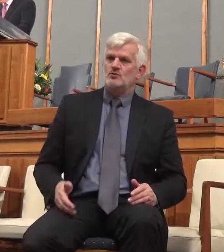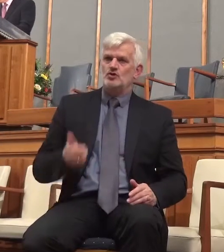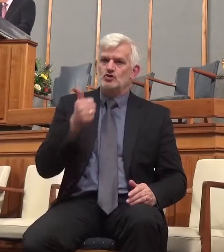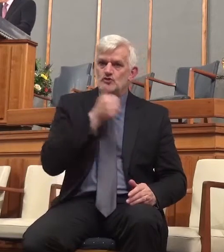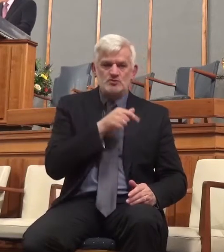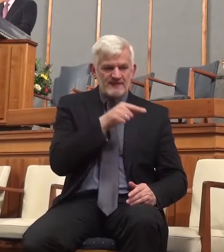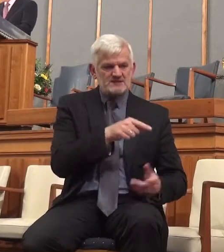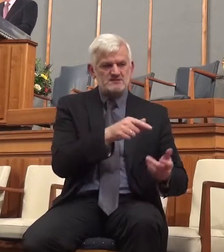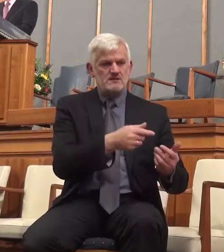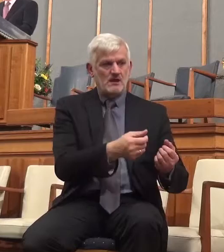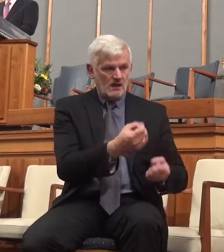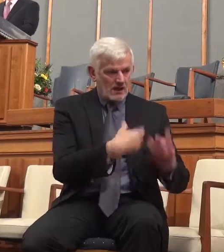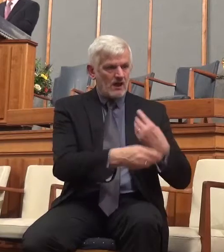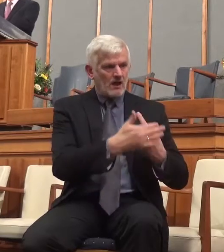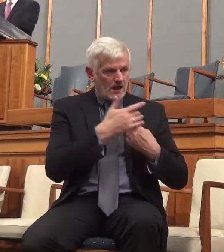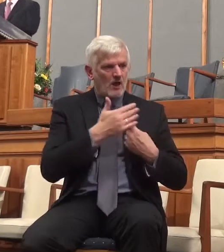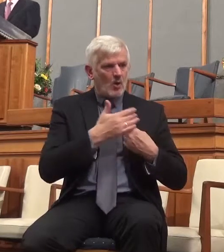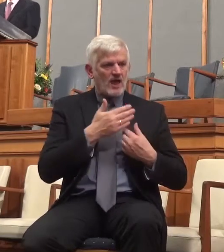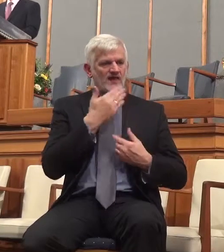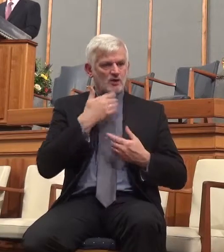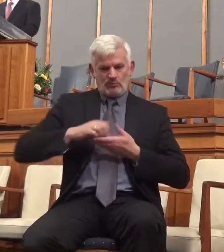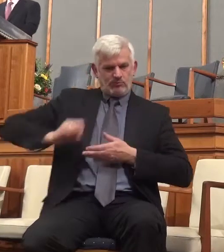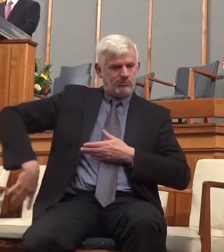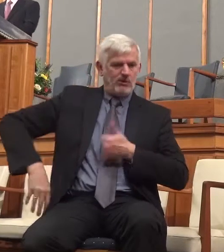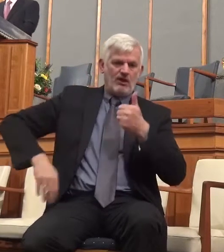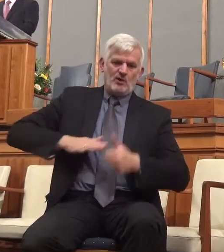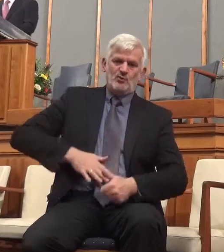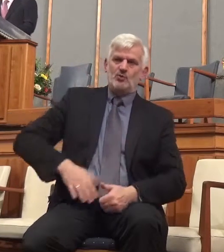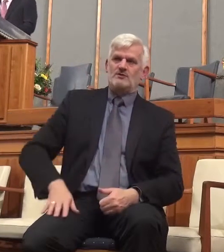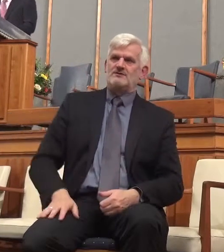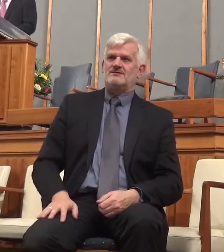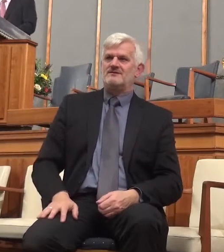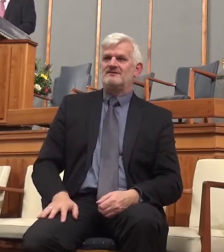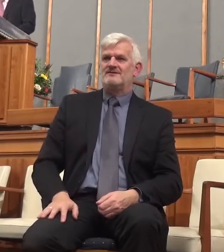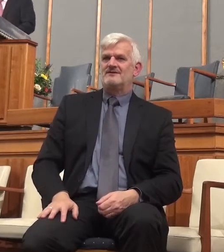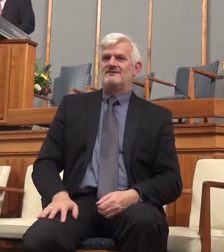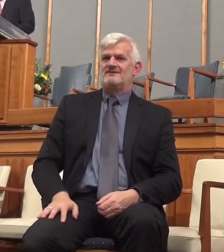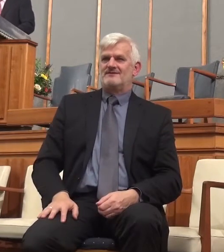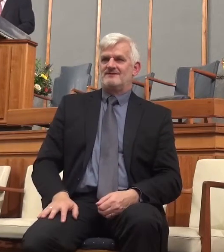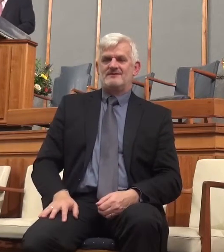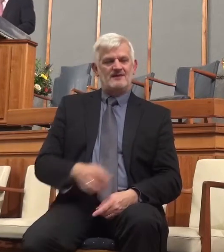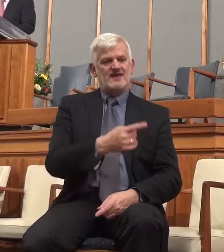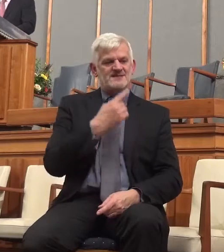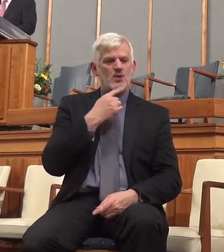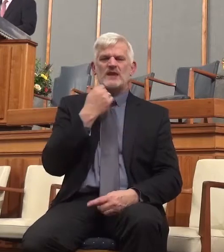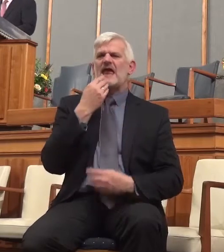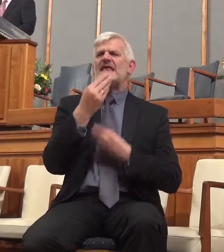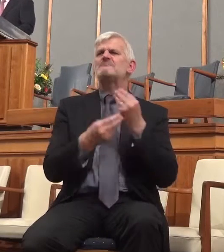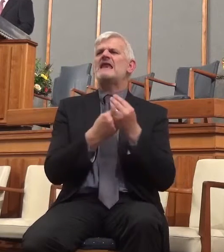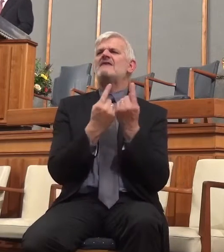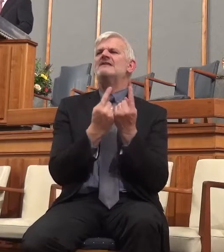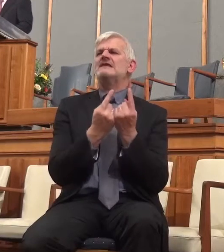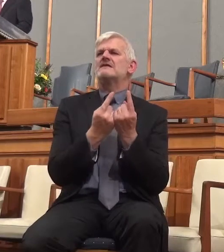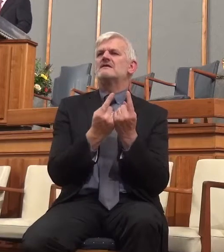do. This is rationalism. The only thing, everything can be explained. That doesn't mean we